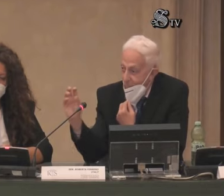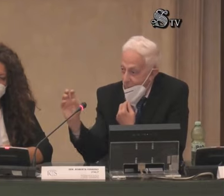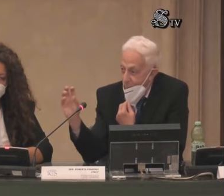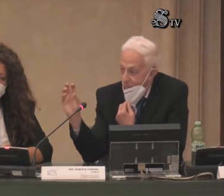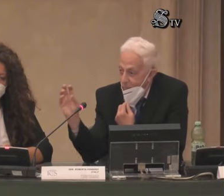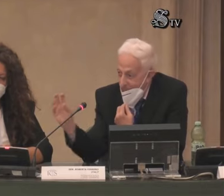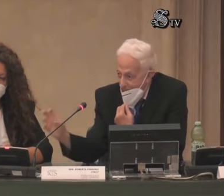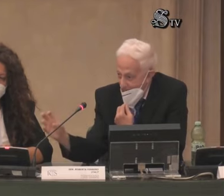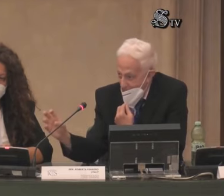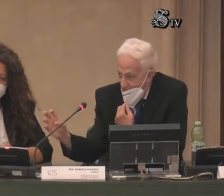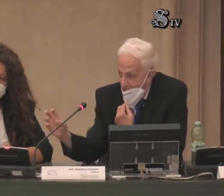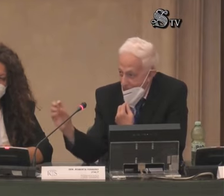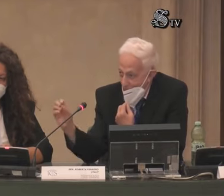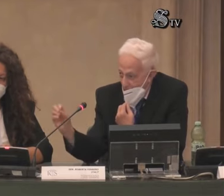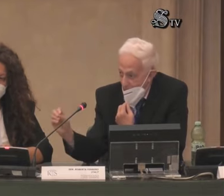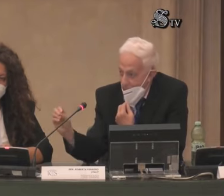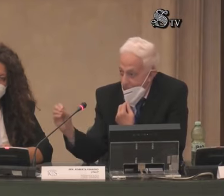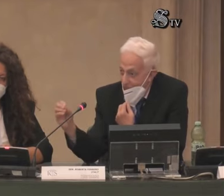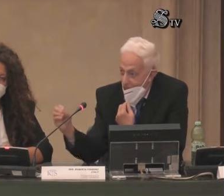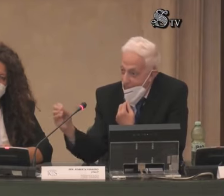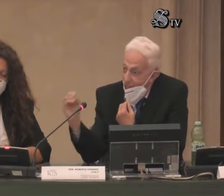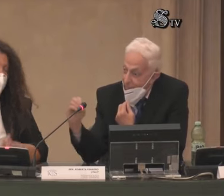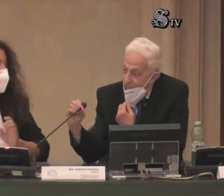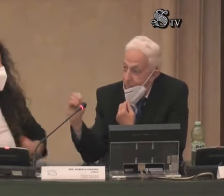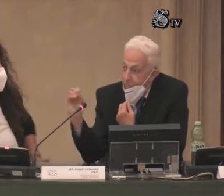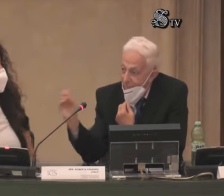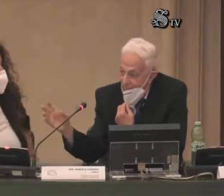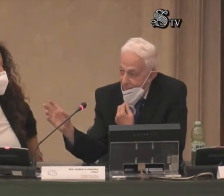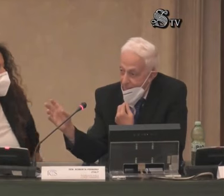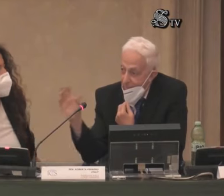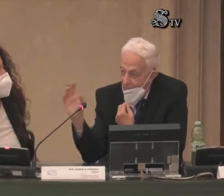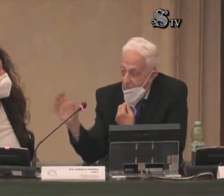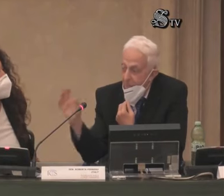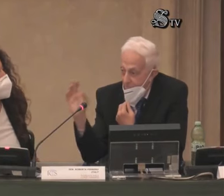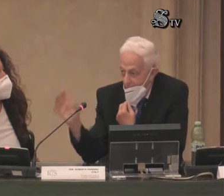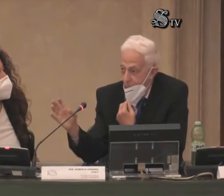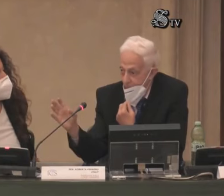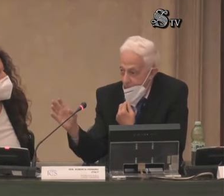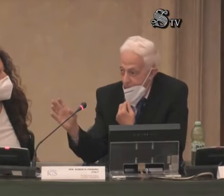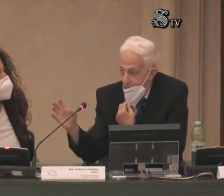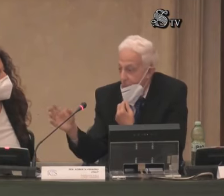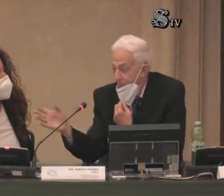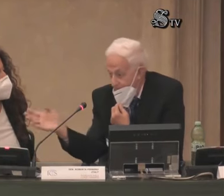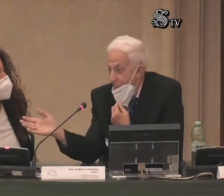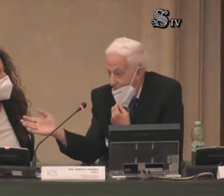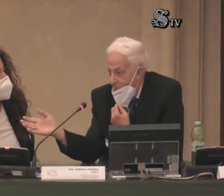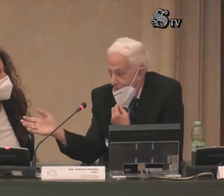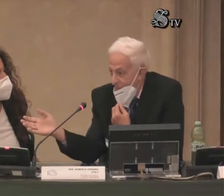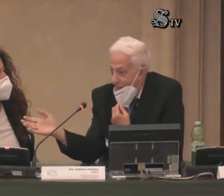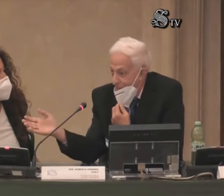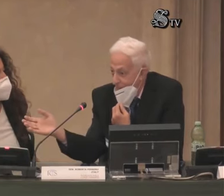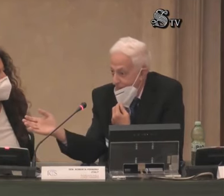RNA and ribosomal mechanism because they can activate or deactivate many pathways. And you have a